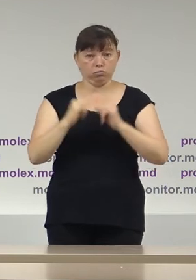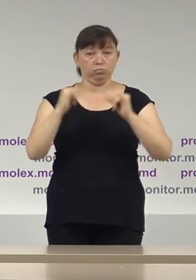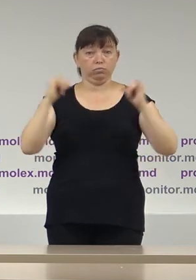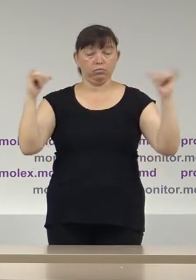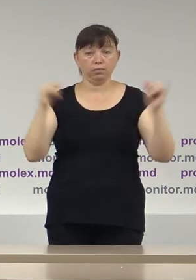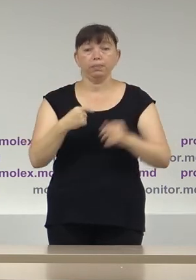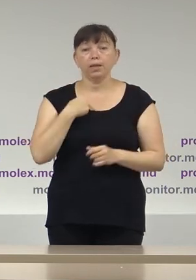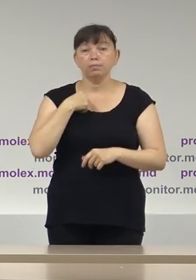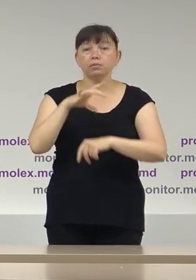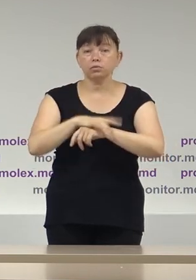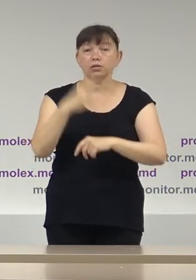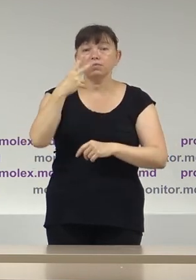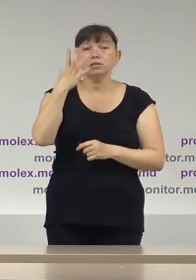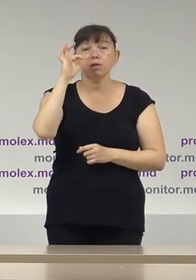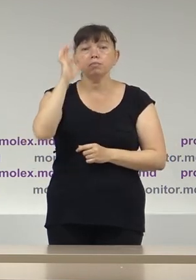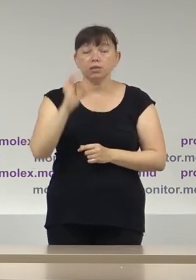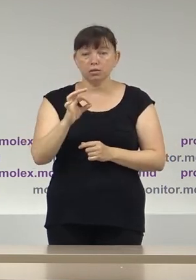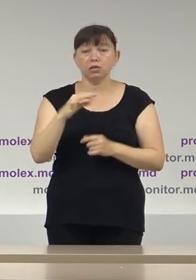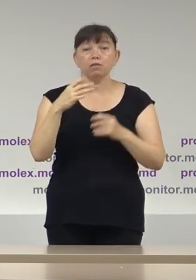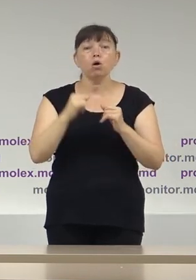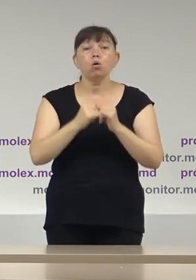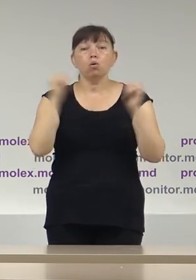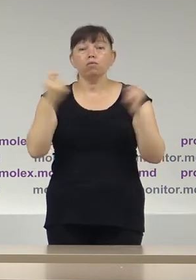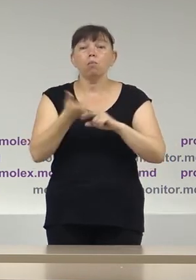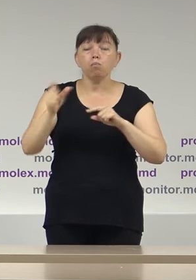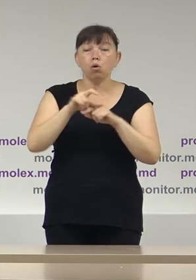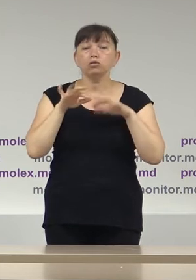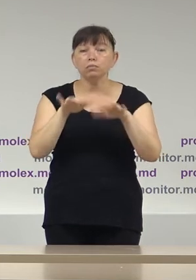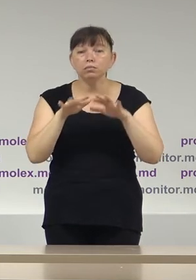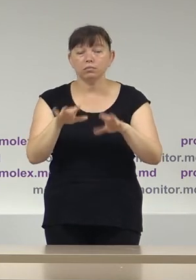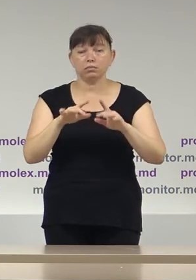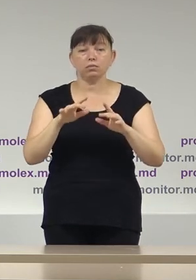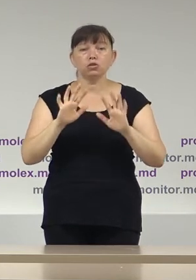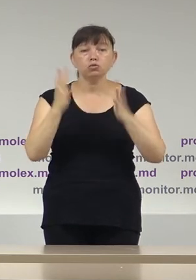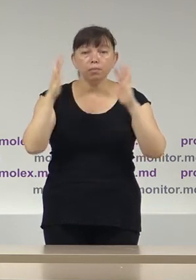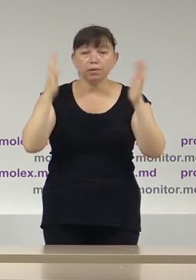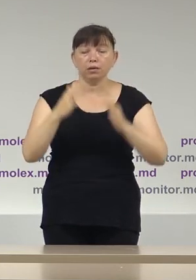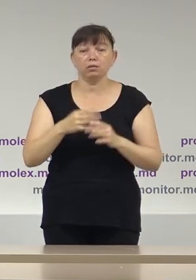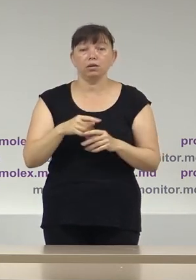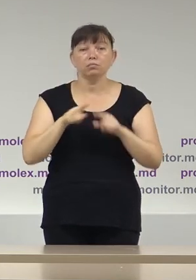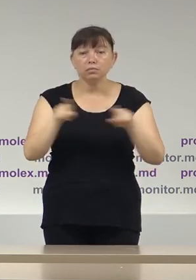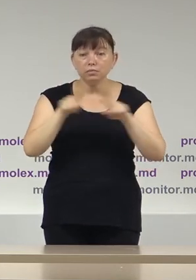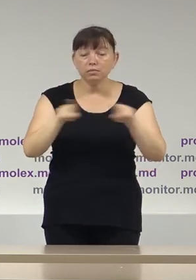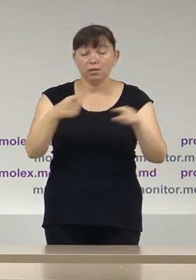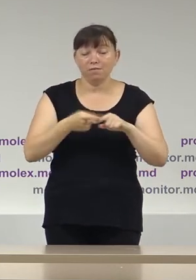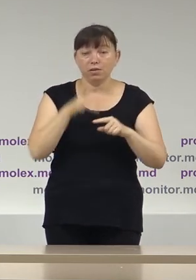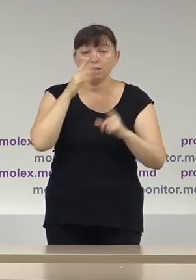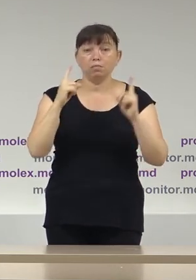activism of contenders has increased continuously. We have found by 25 more events and